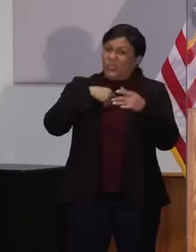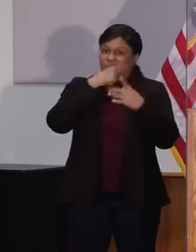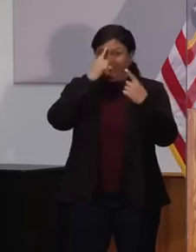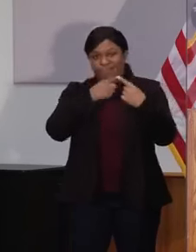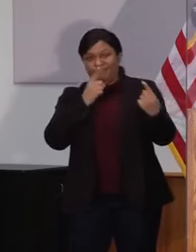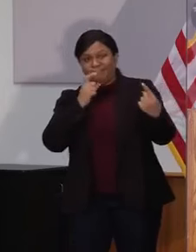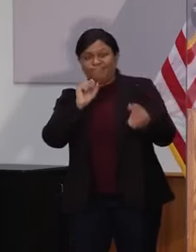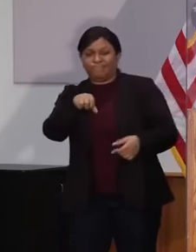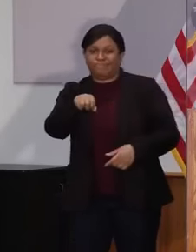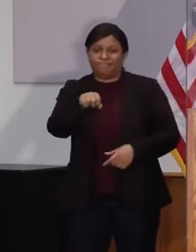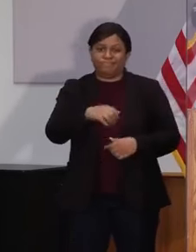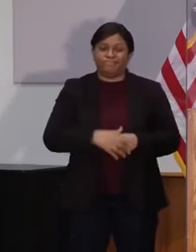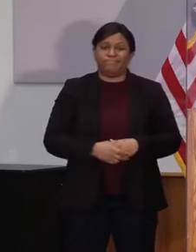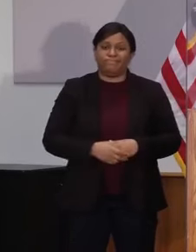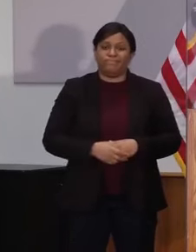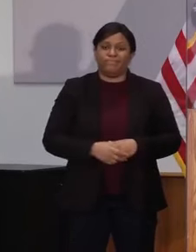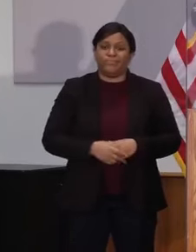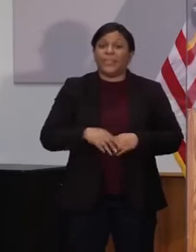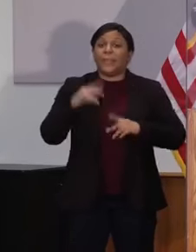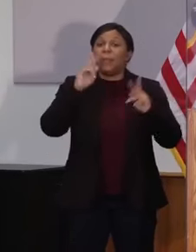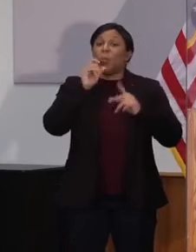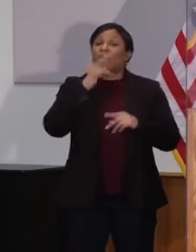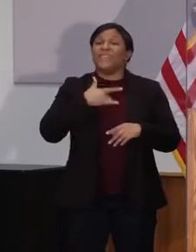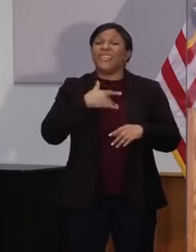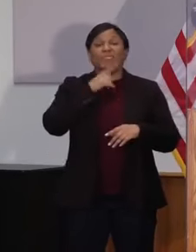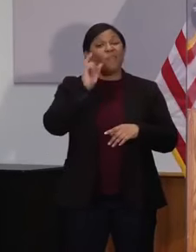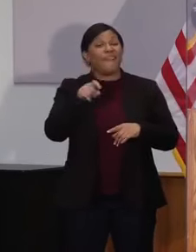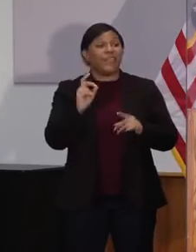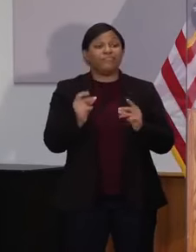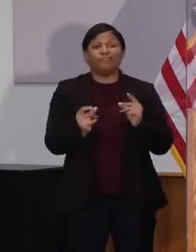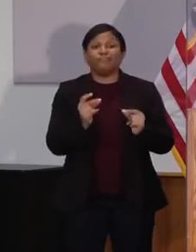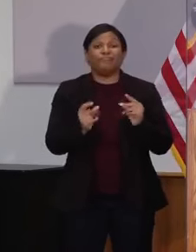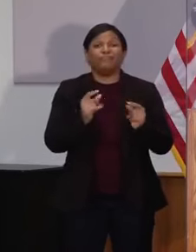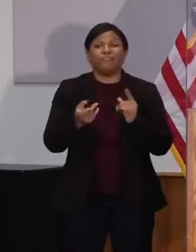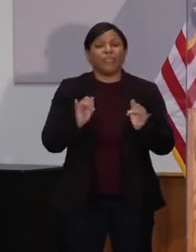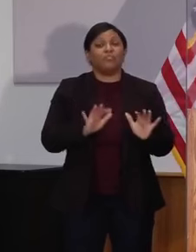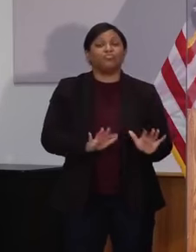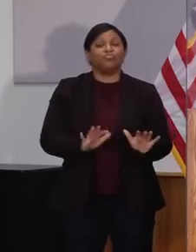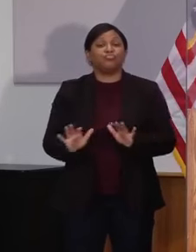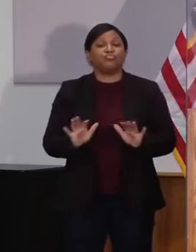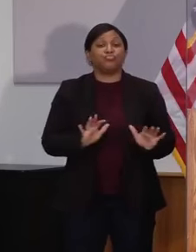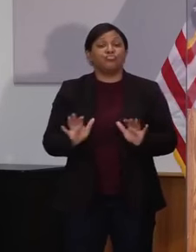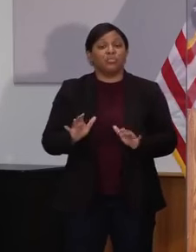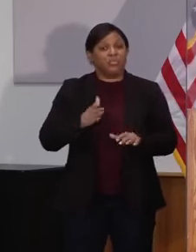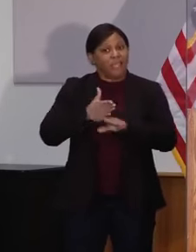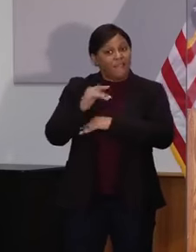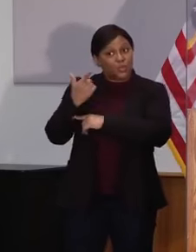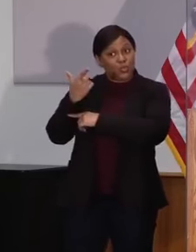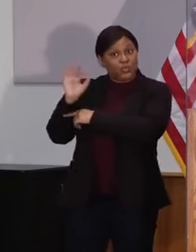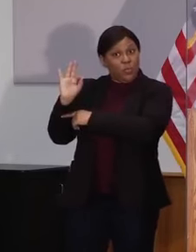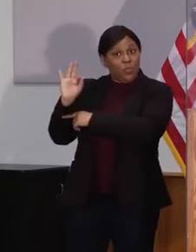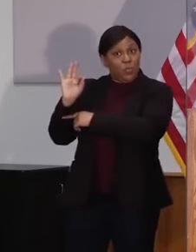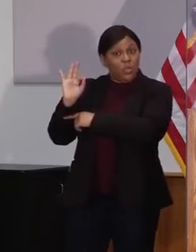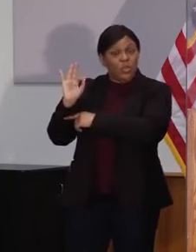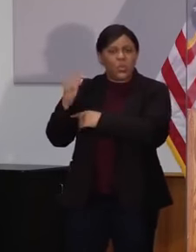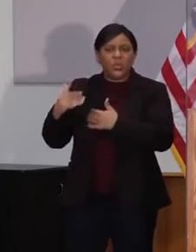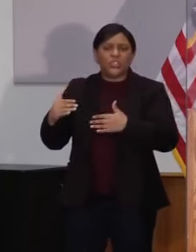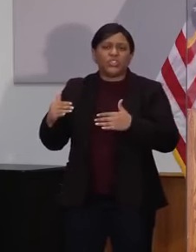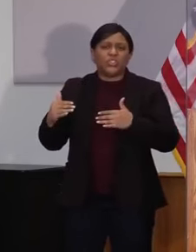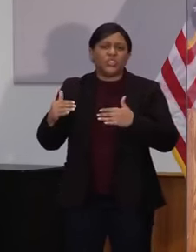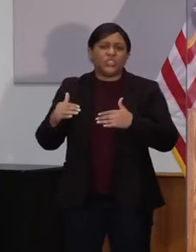moment, who don't acknowledge that we had no civilians after George Floyd or any police officers severely hurt